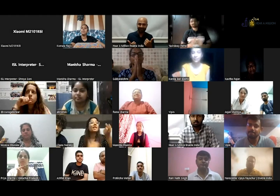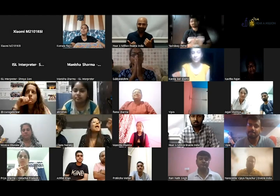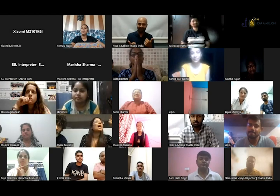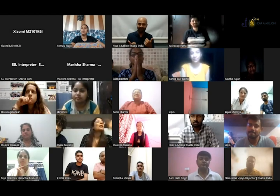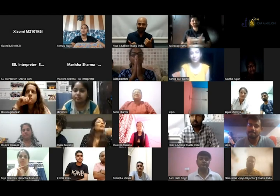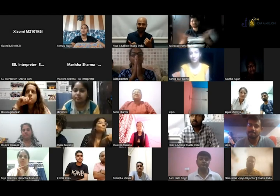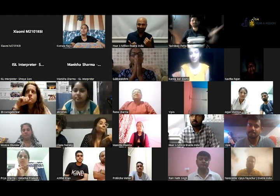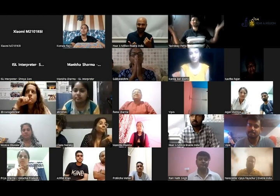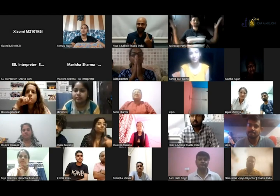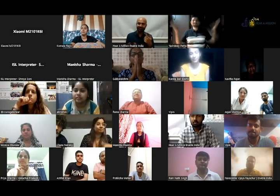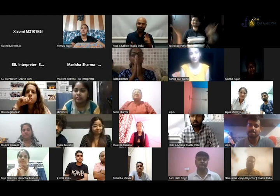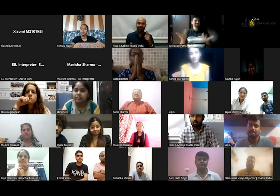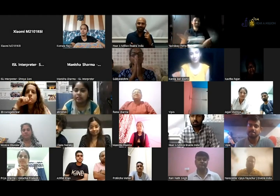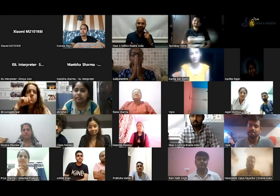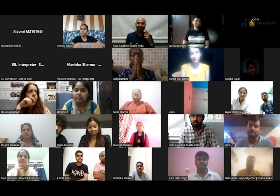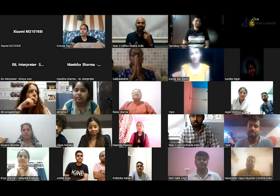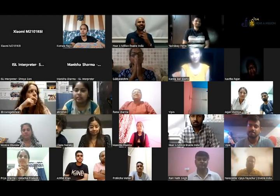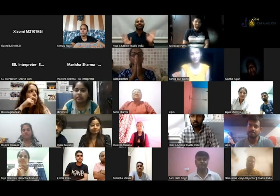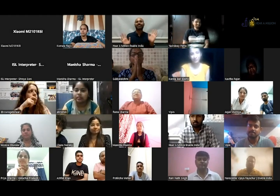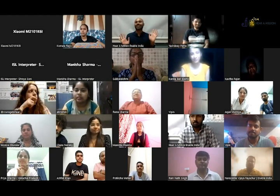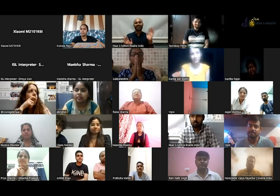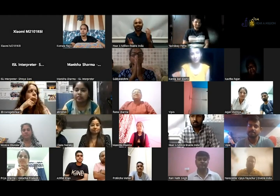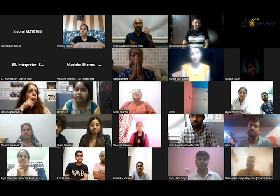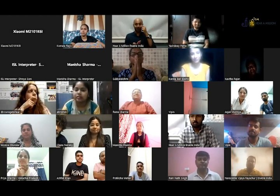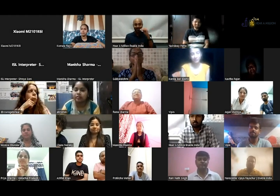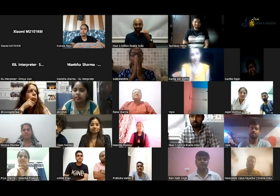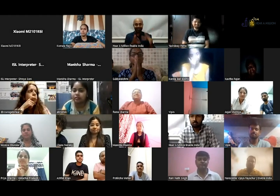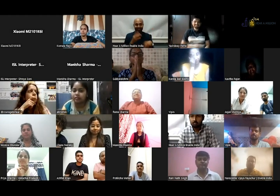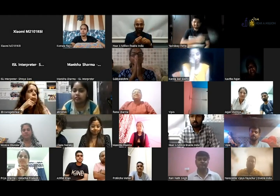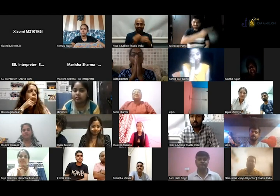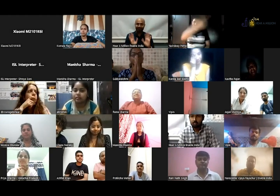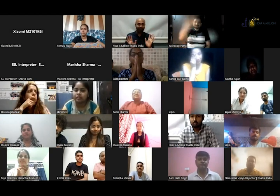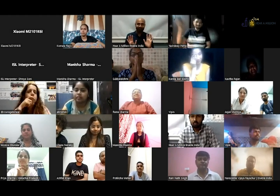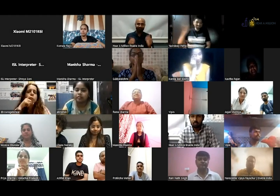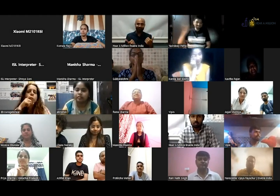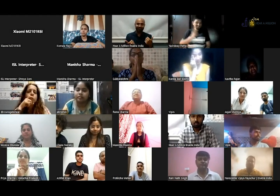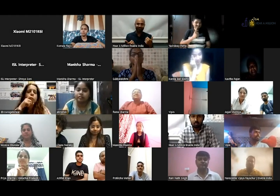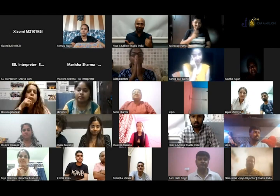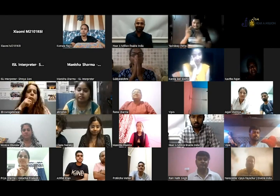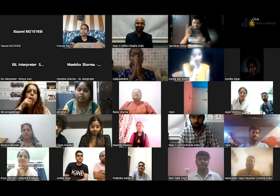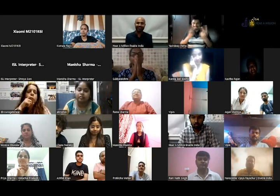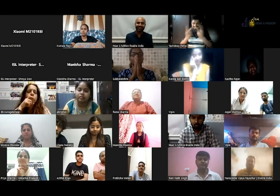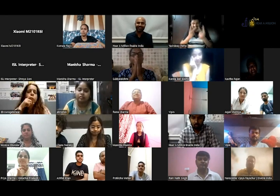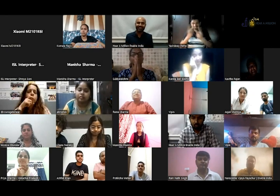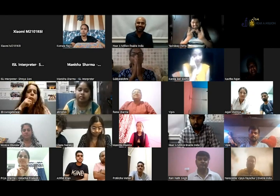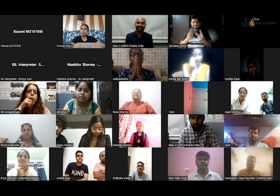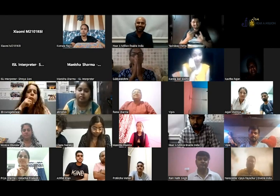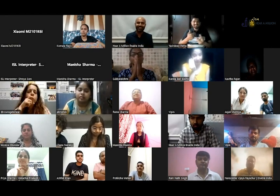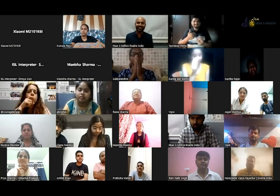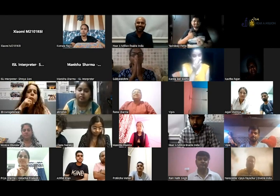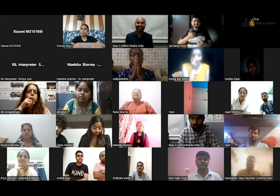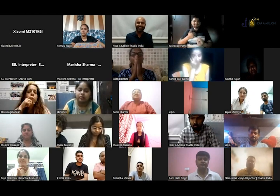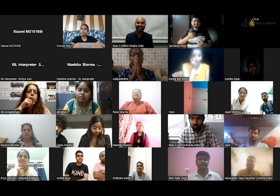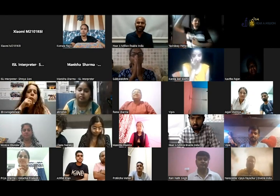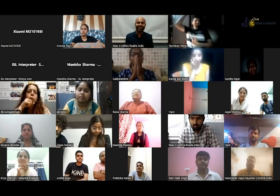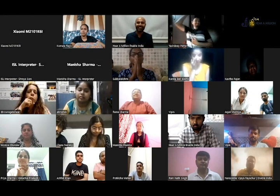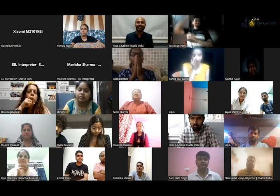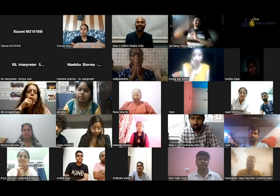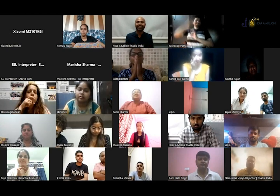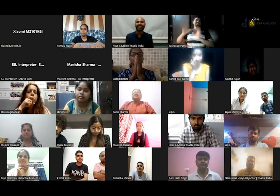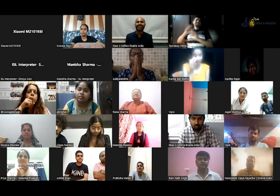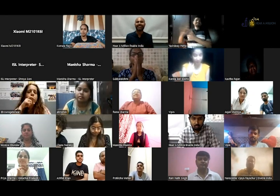Yes, anything you would like to add more? Yes, there is a lot of things to say about her. Yeah, it's never the end,